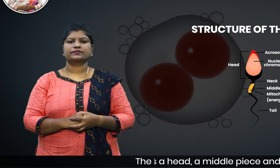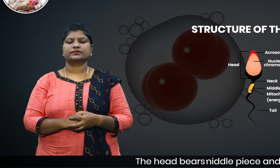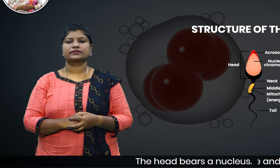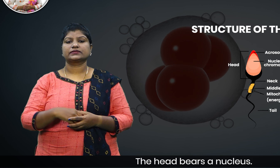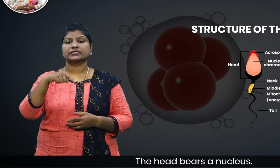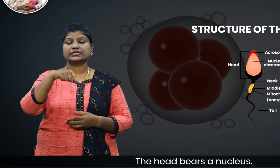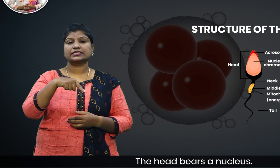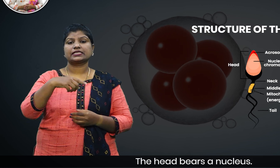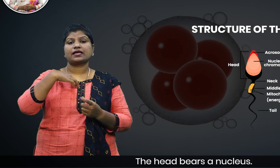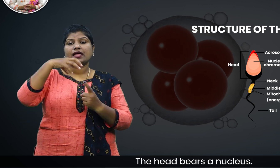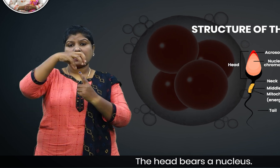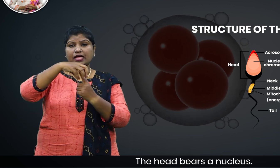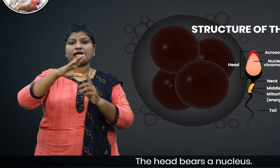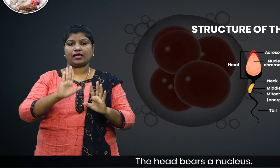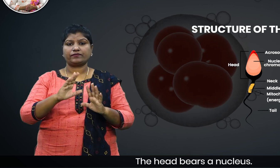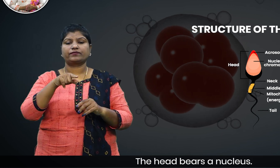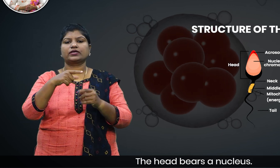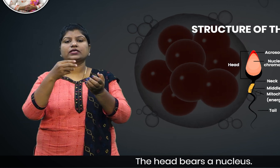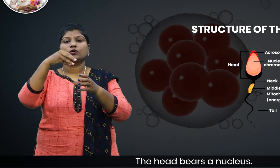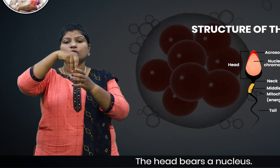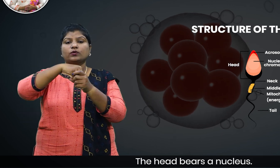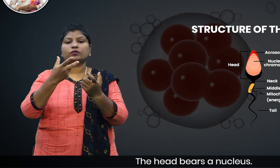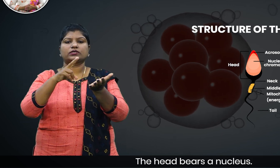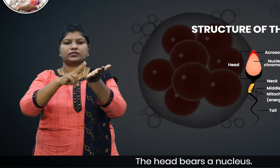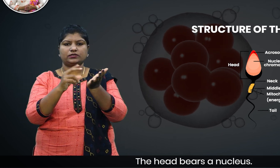The head bears a nucleus.